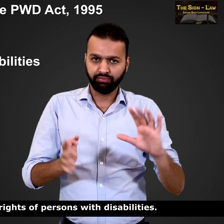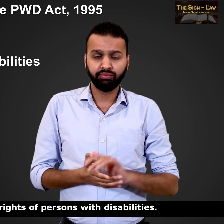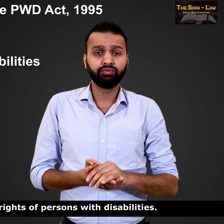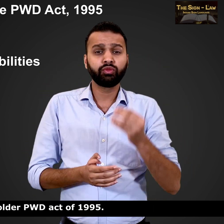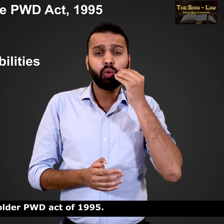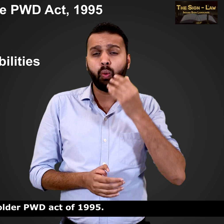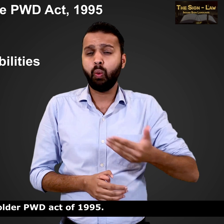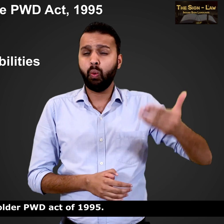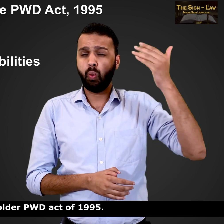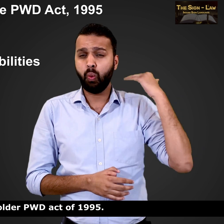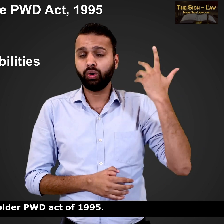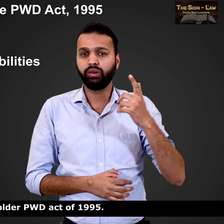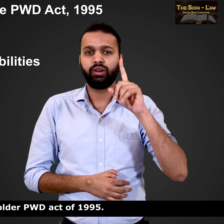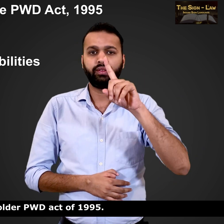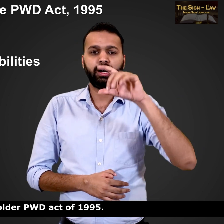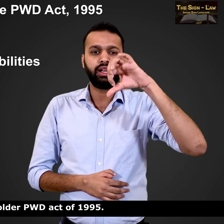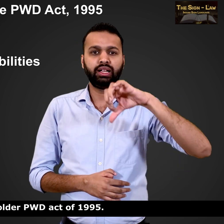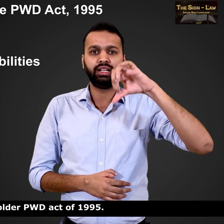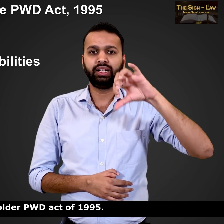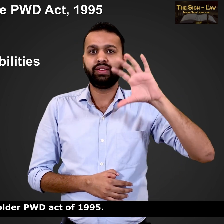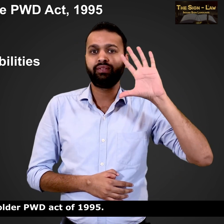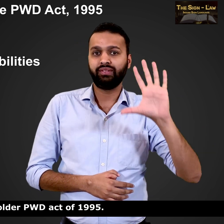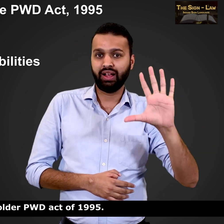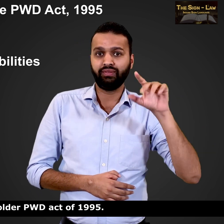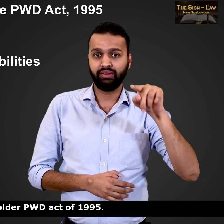It replaced the older PWD Act of 1995.